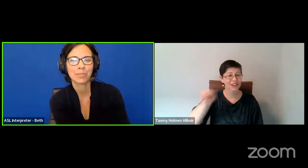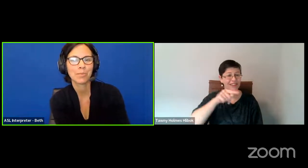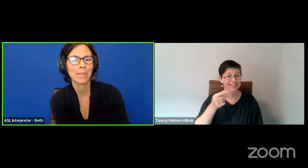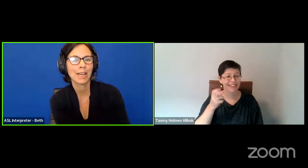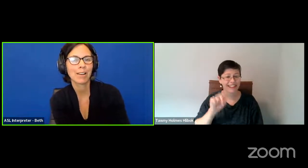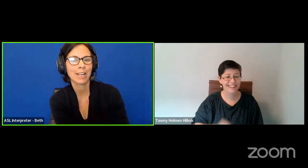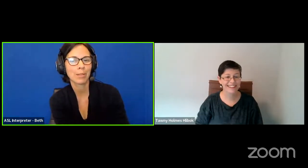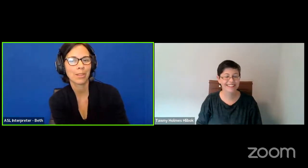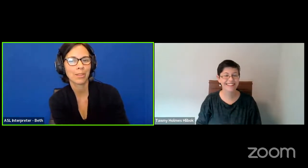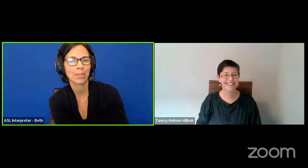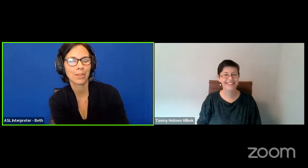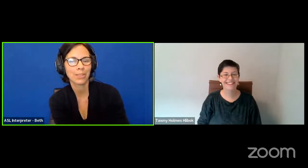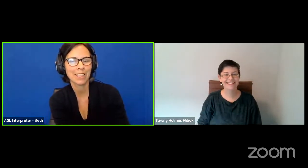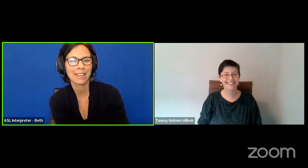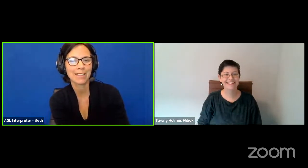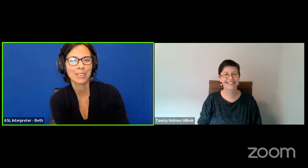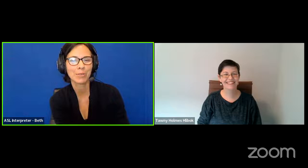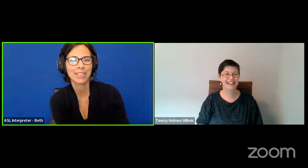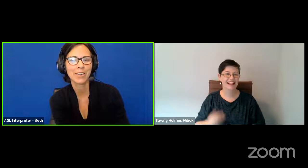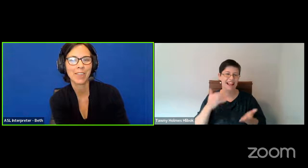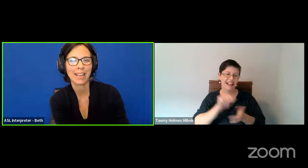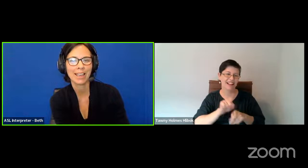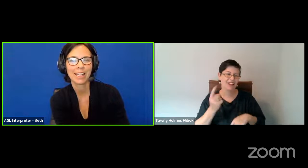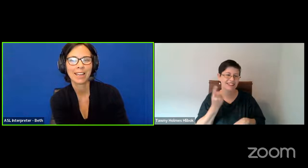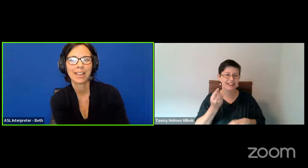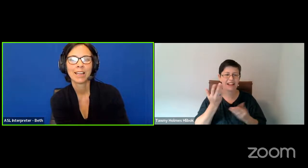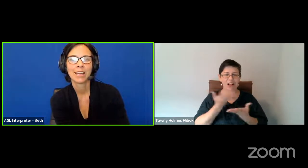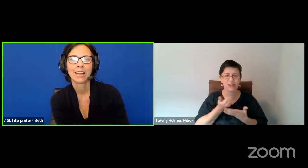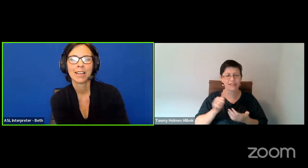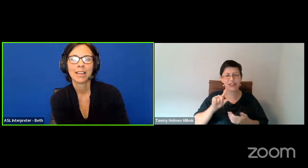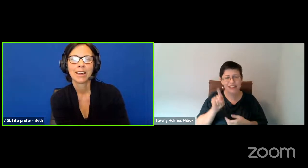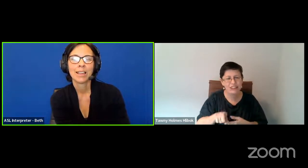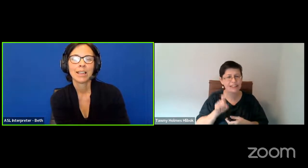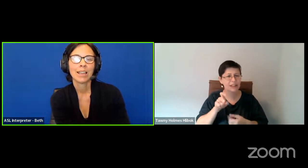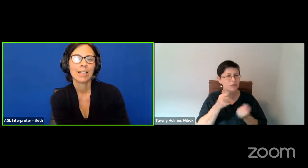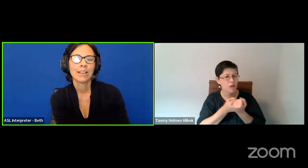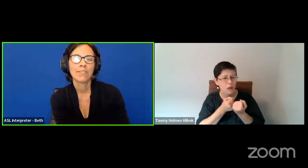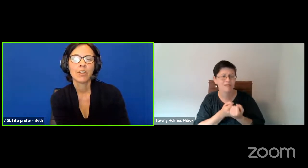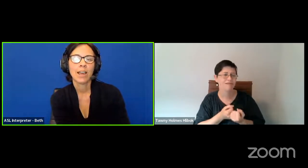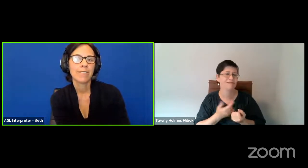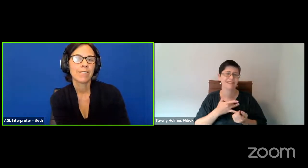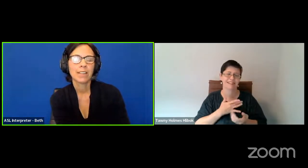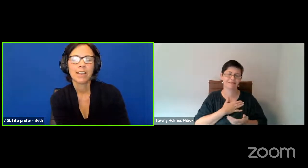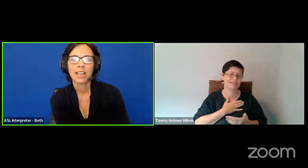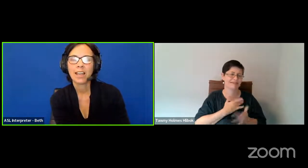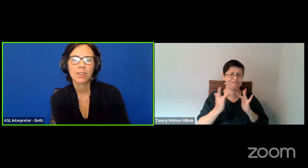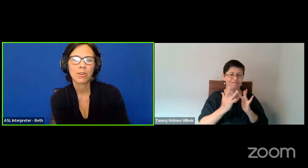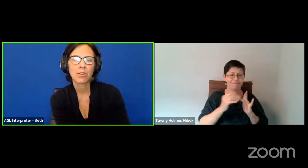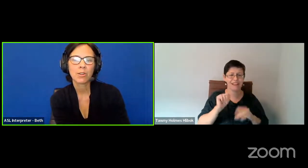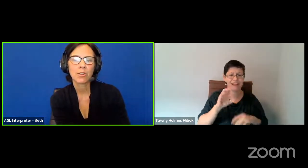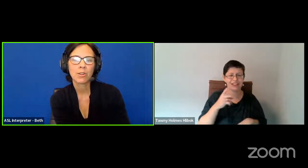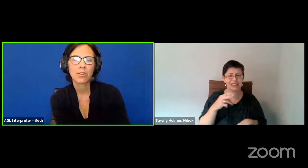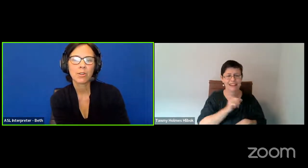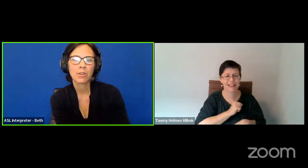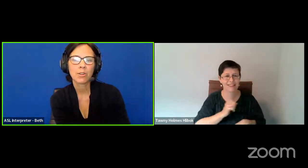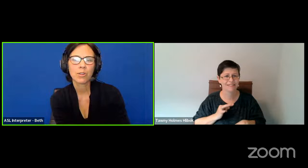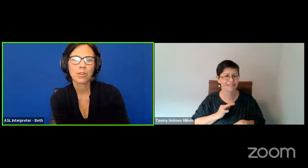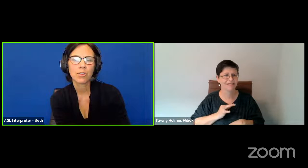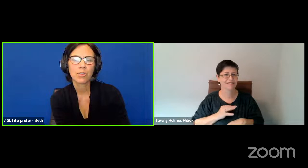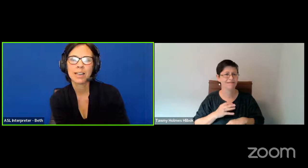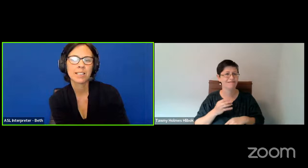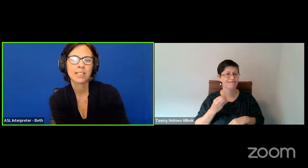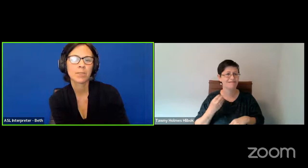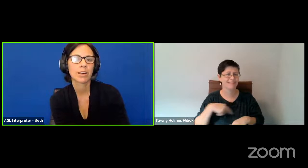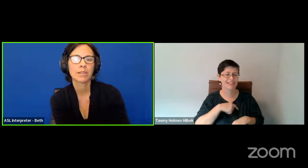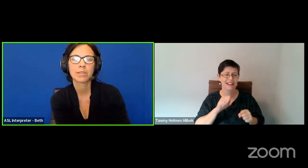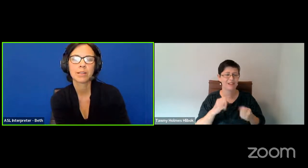task force meeting on April 13th. So we'll see you then. And if you have any other questions or you need any